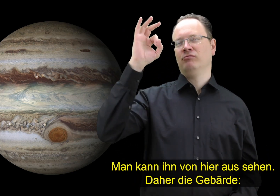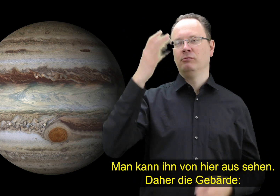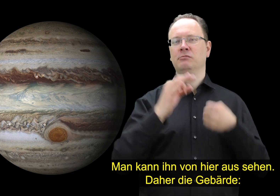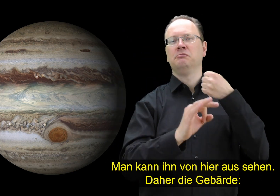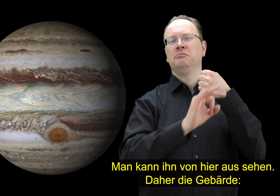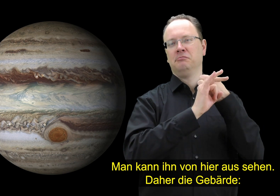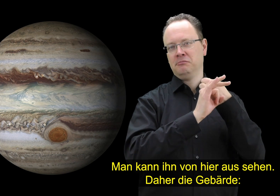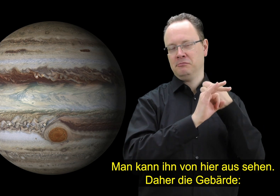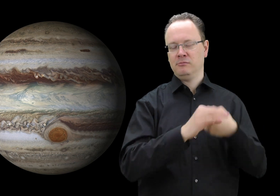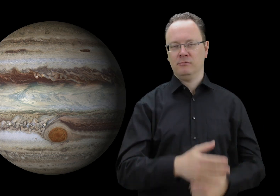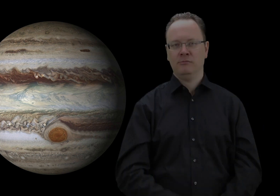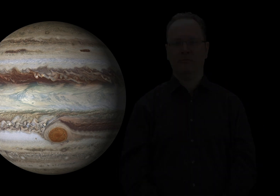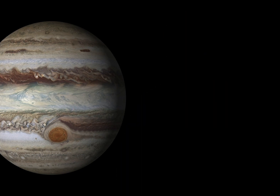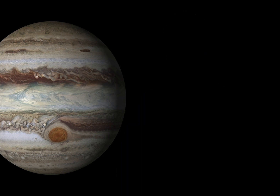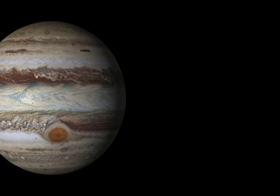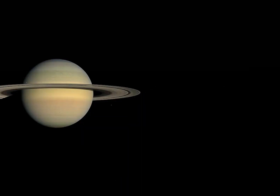Mars.